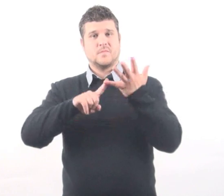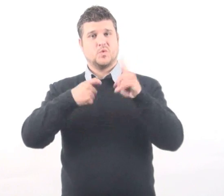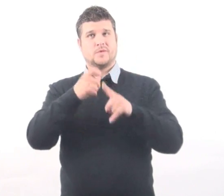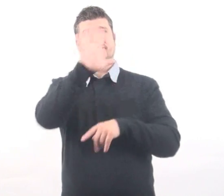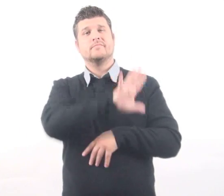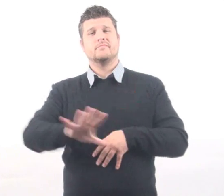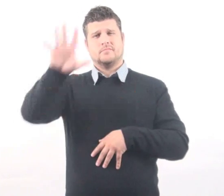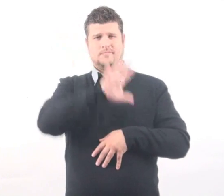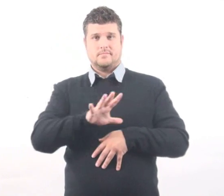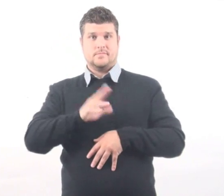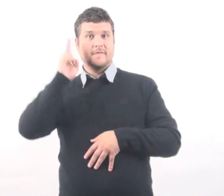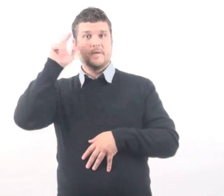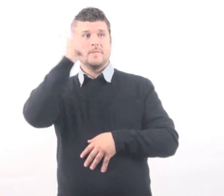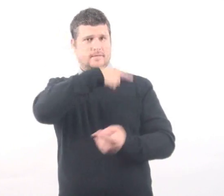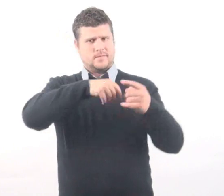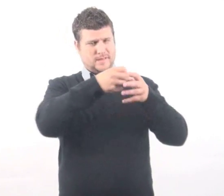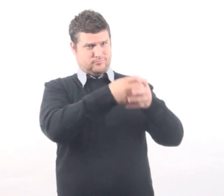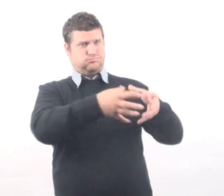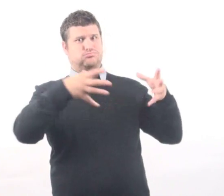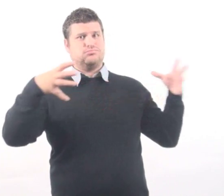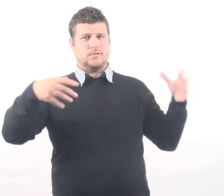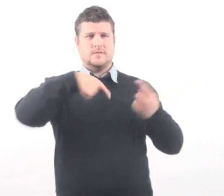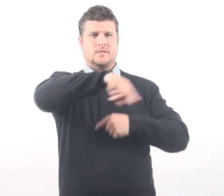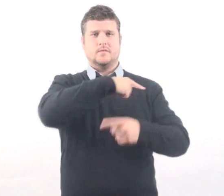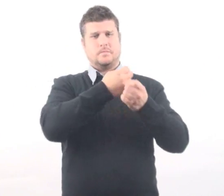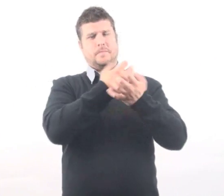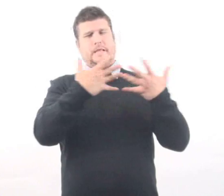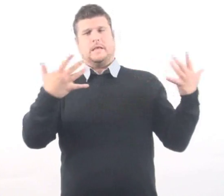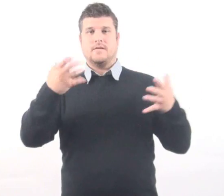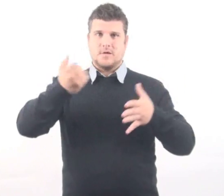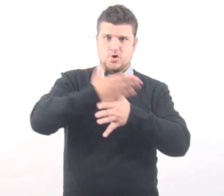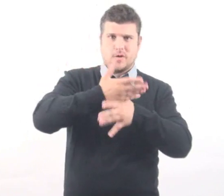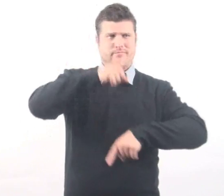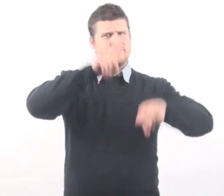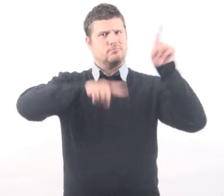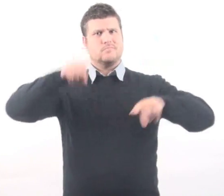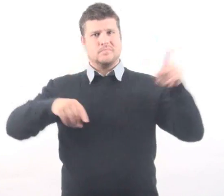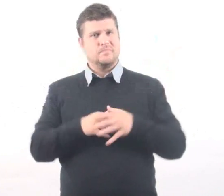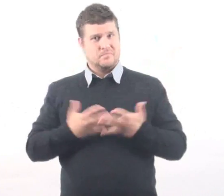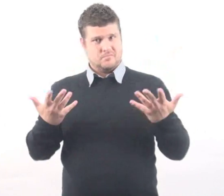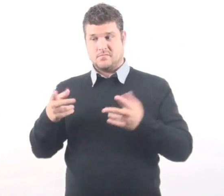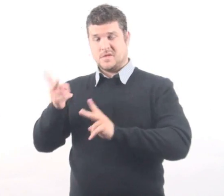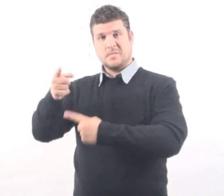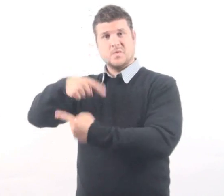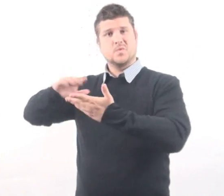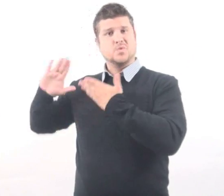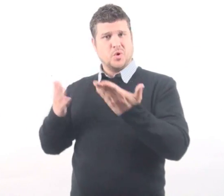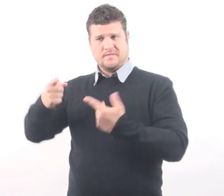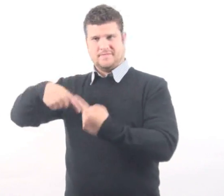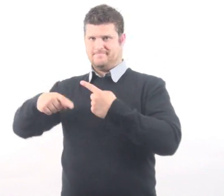Around the UK, the numbers of deaf people in employment is expanding rapidly in a whole variety of different roles. At the same time, the